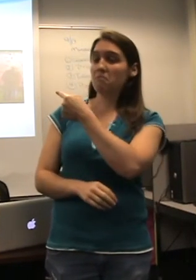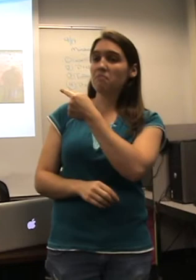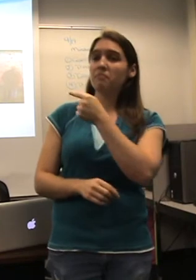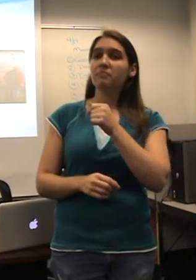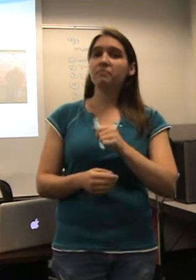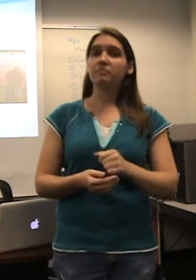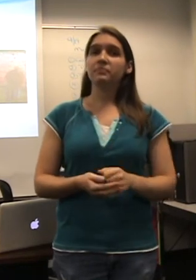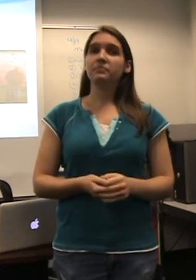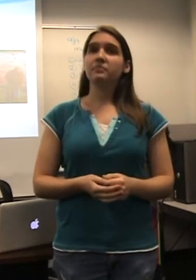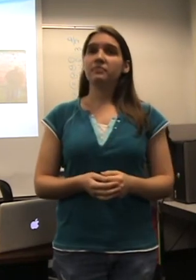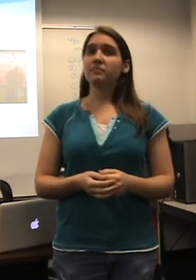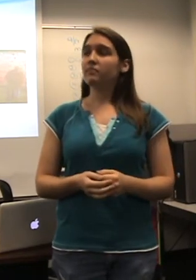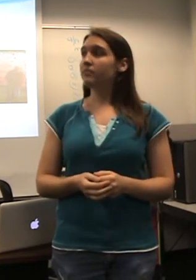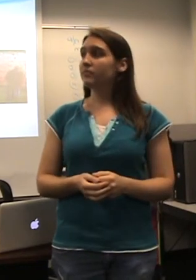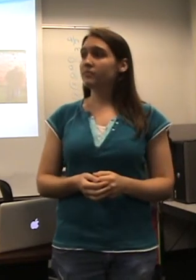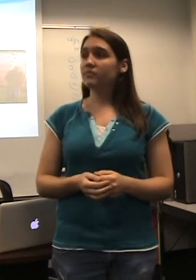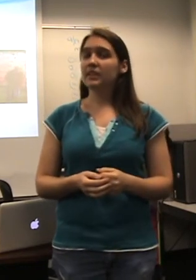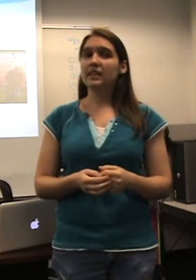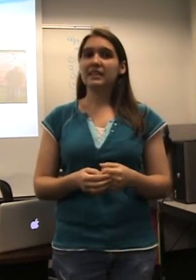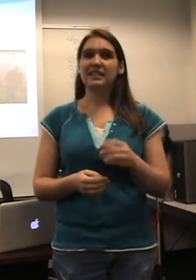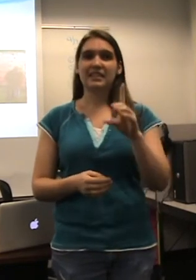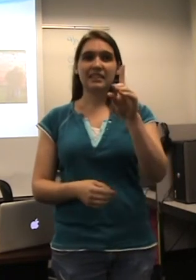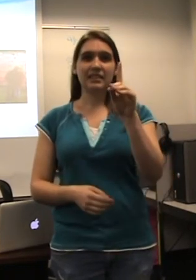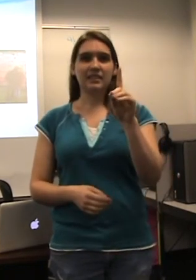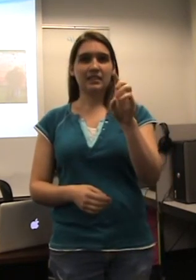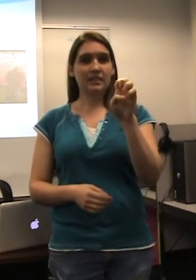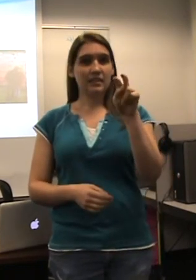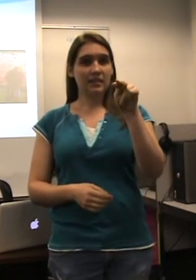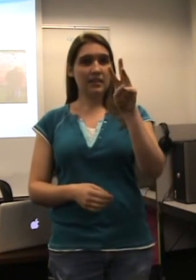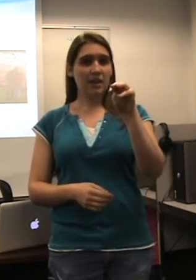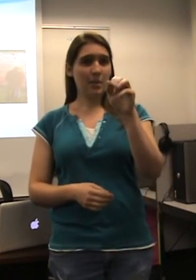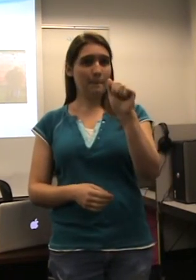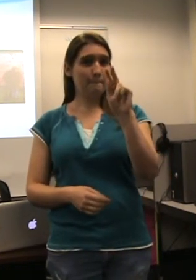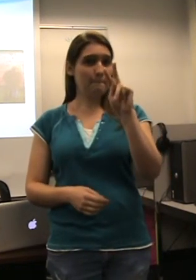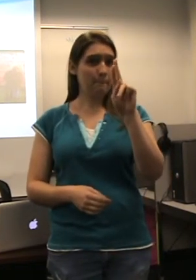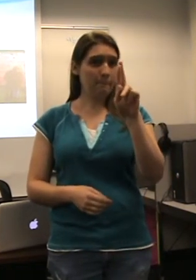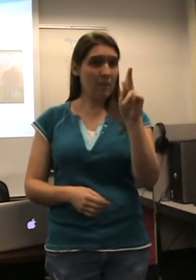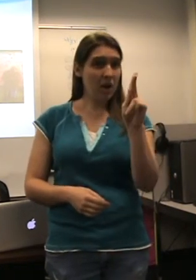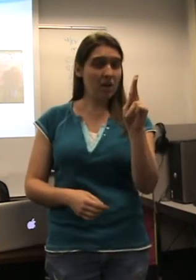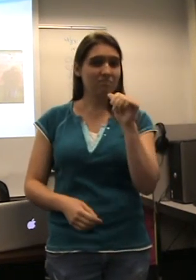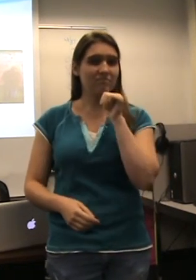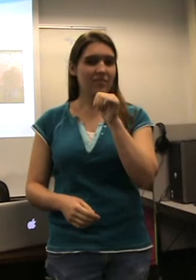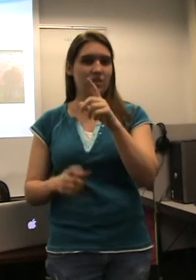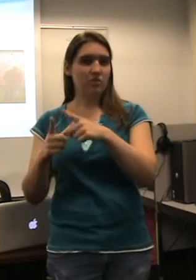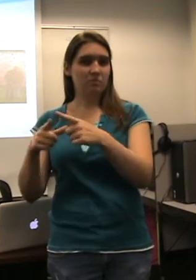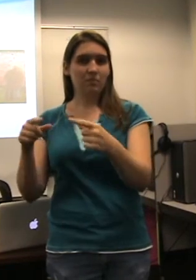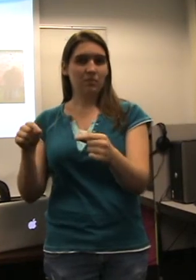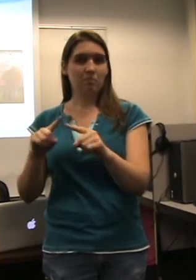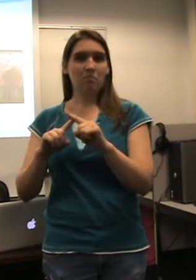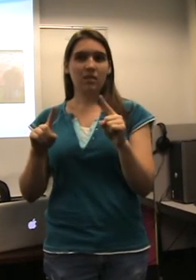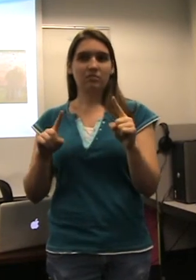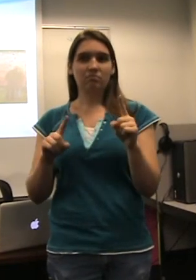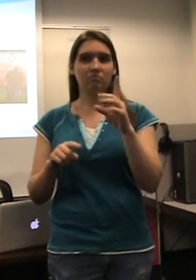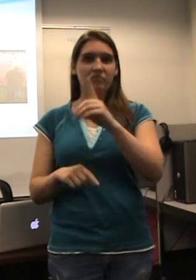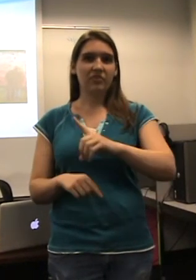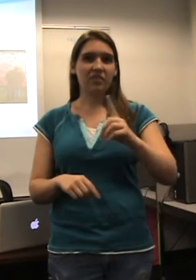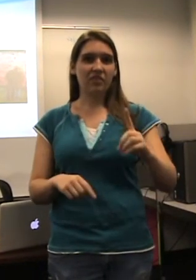this picture was actually taken in Denmark, not in Japan, but because of the dolphin killings, the water does in fact turn